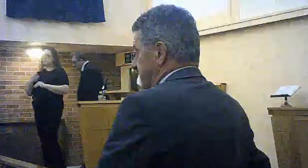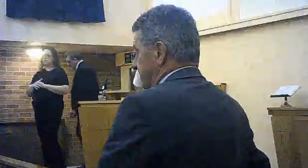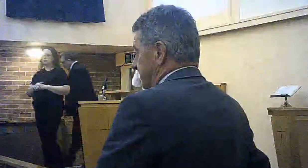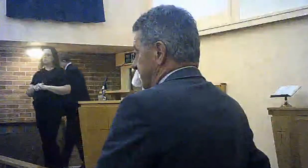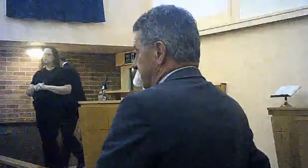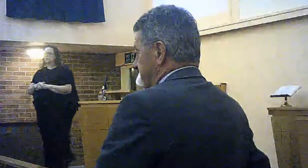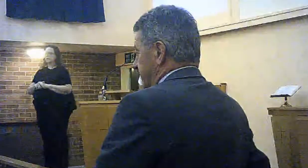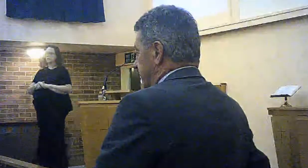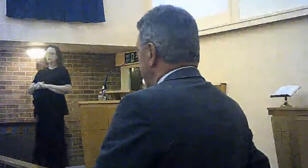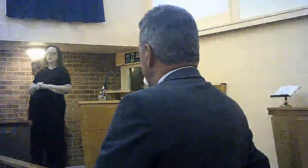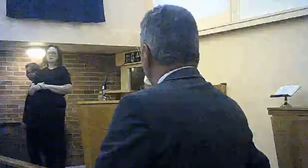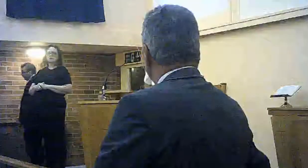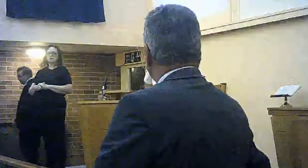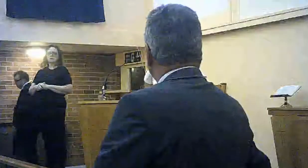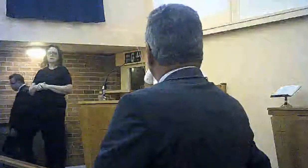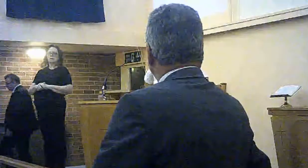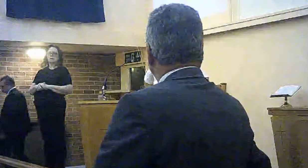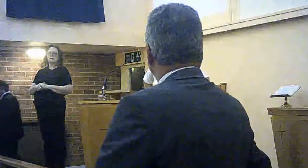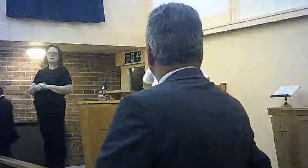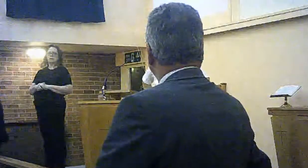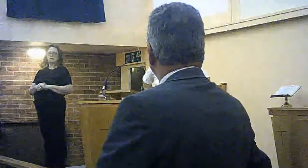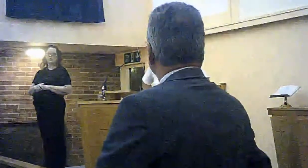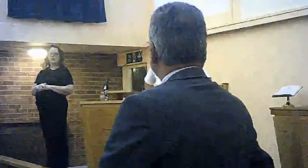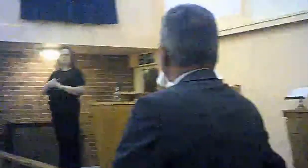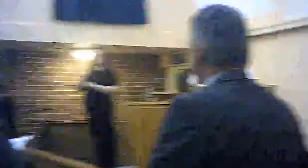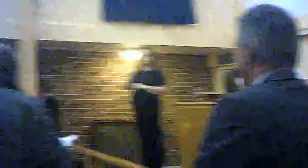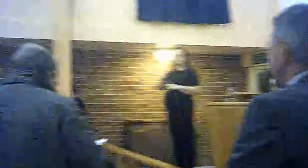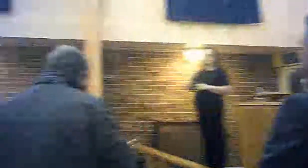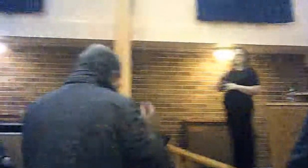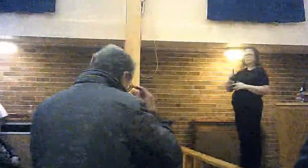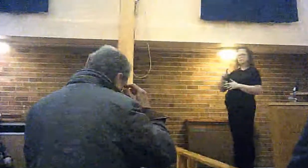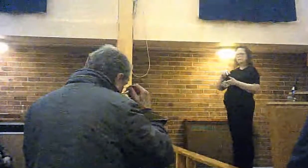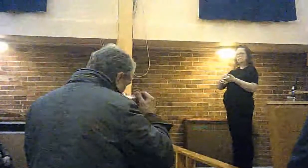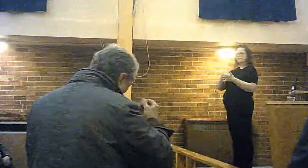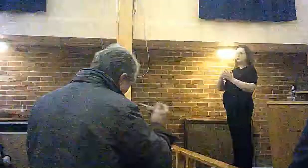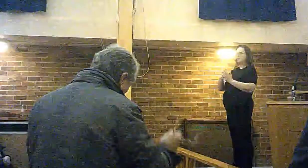Yes, you're quite right. I'll read it to you. This is the planning permission.